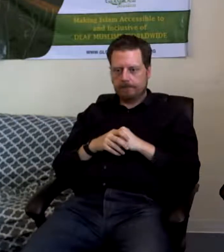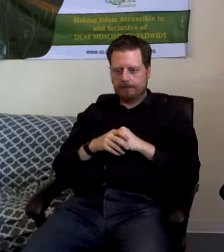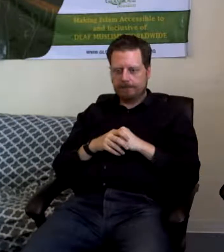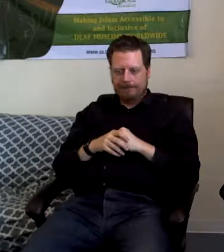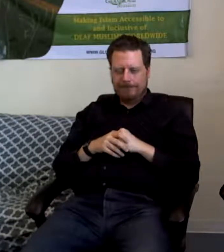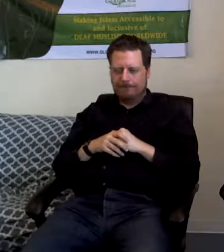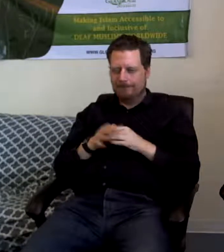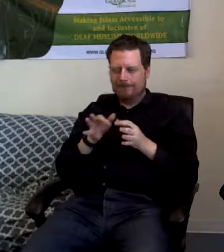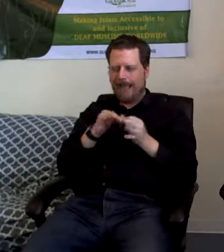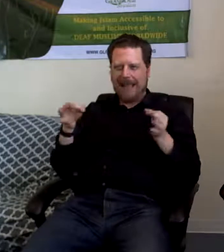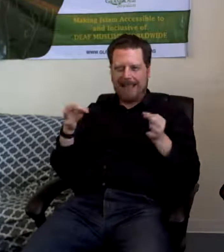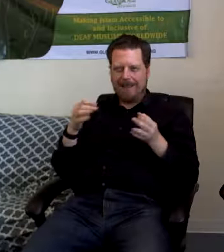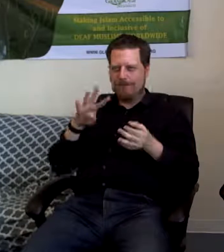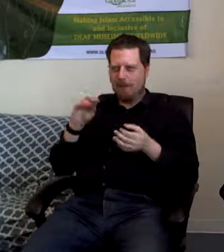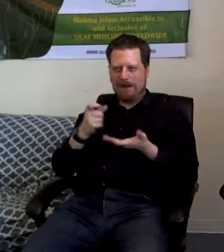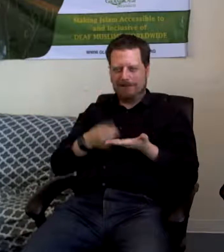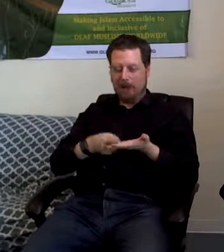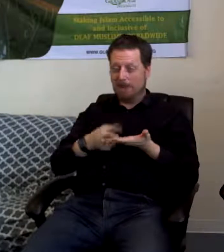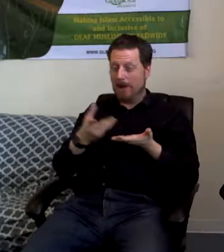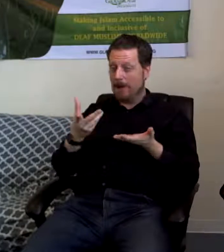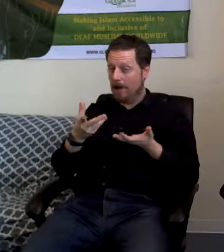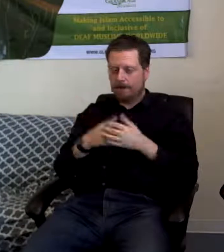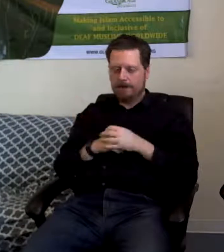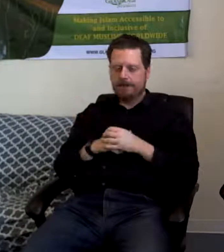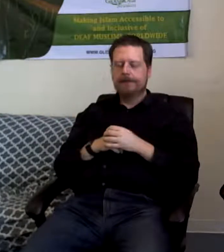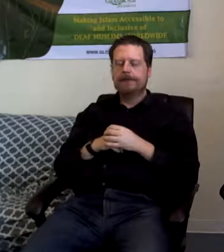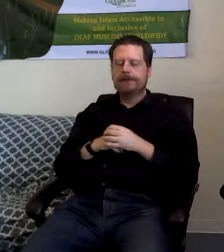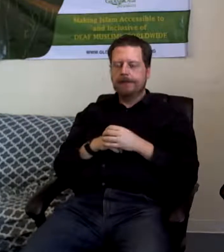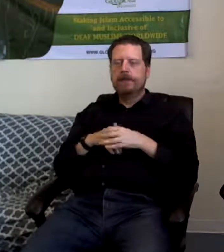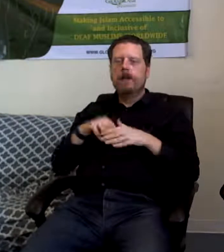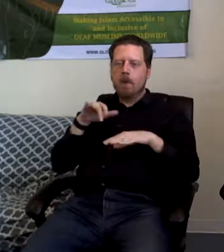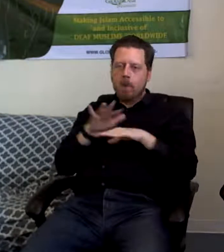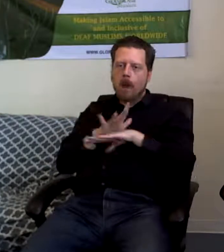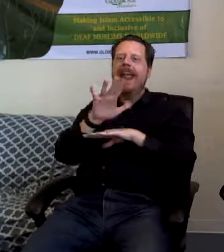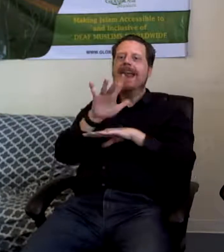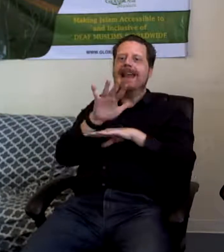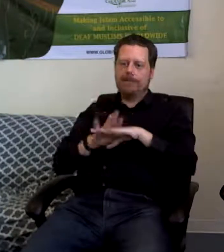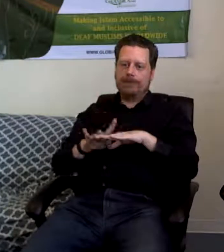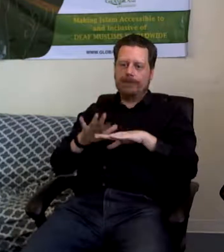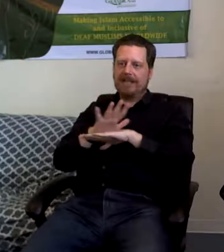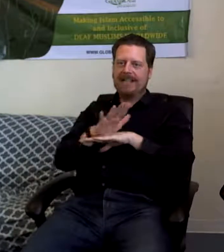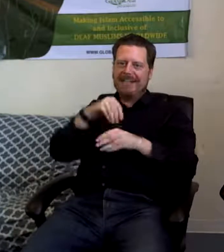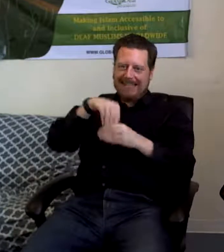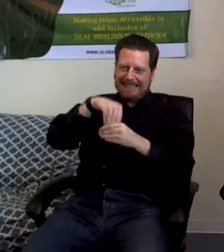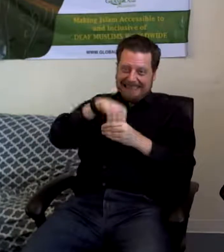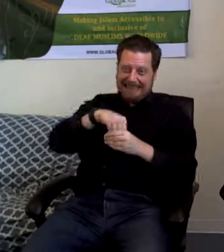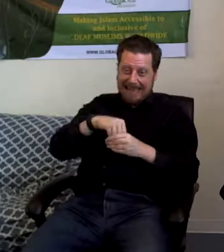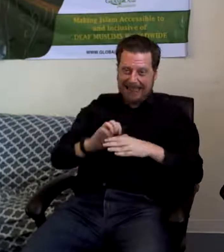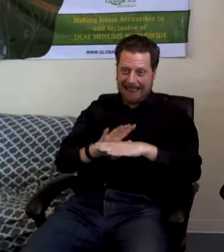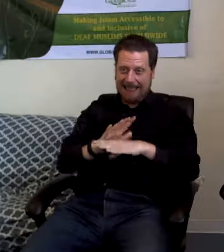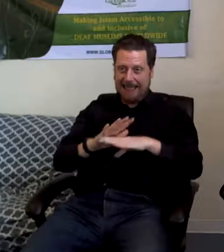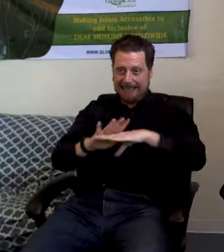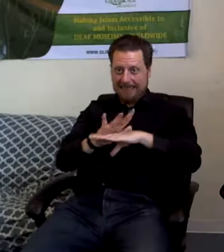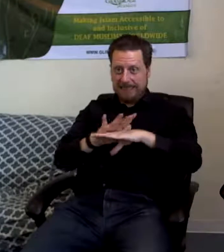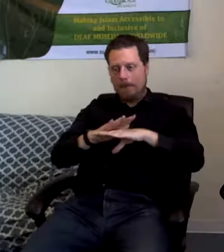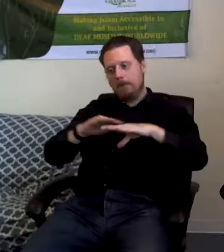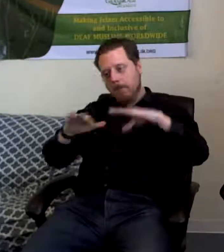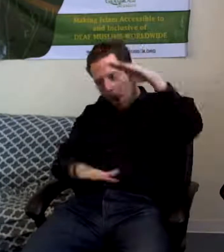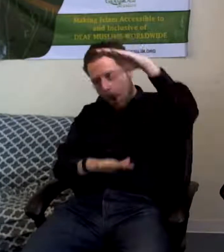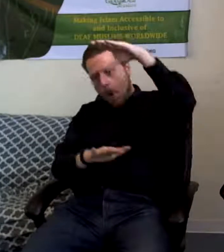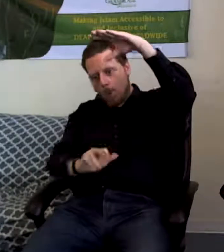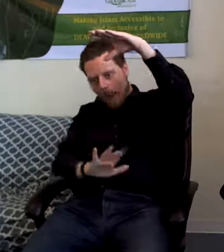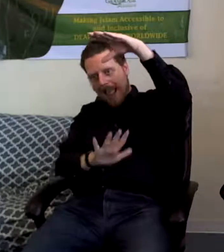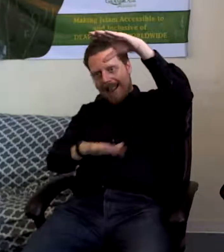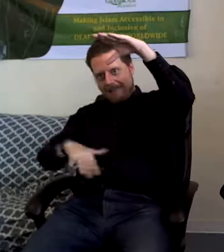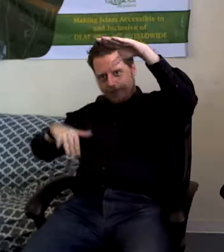What is the ayah talking about? The ayah is talking about waves inside the sea, below the surface. We